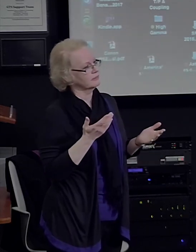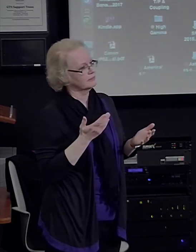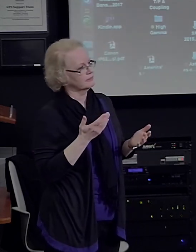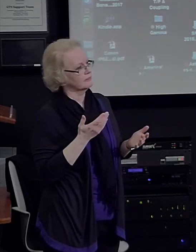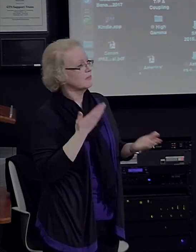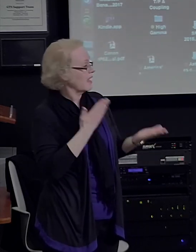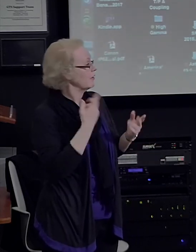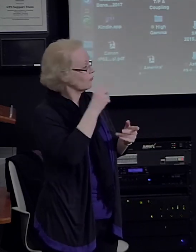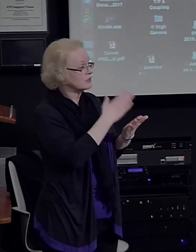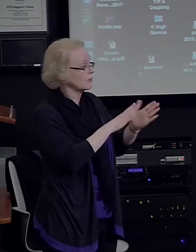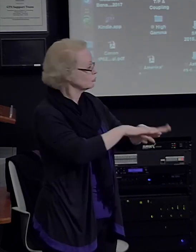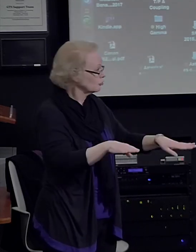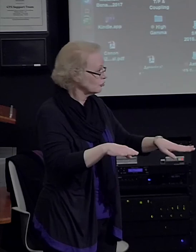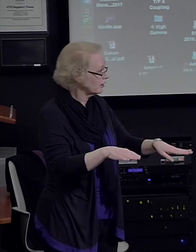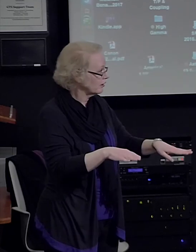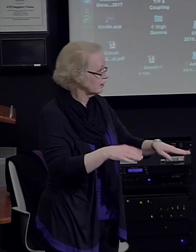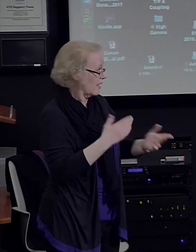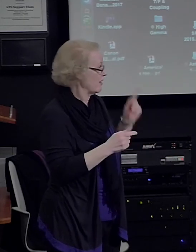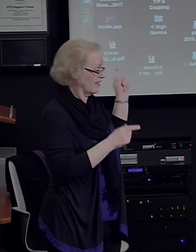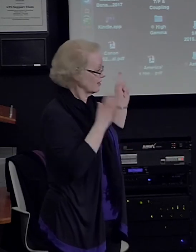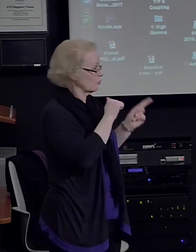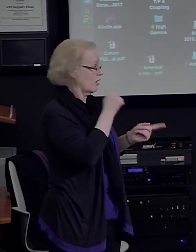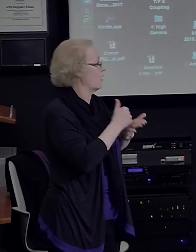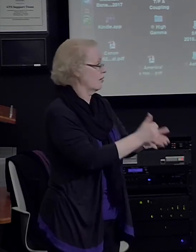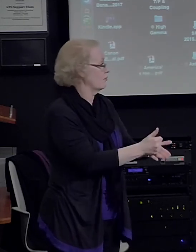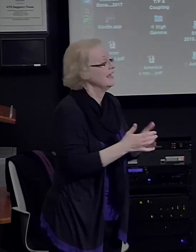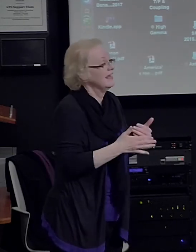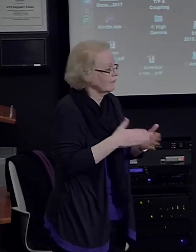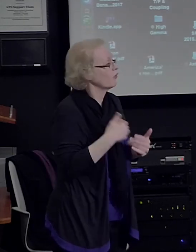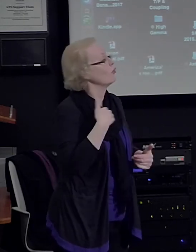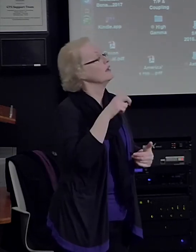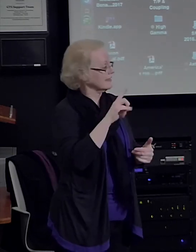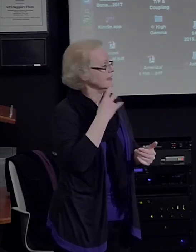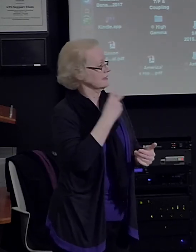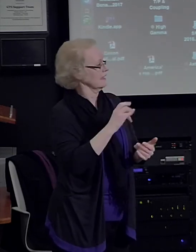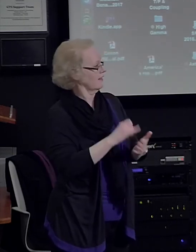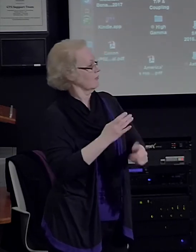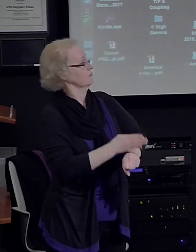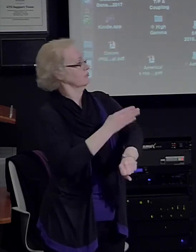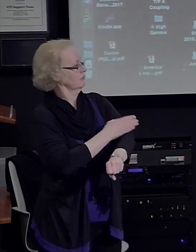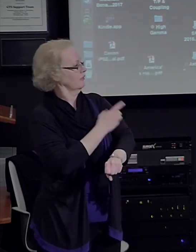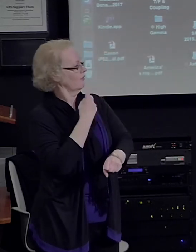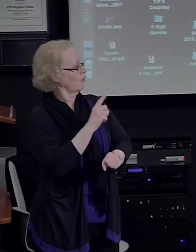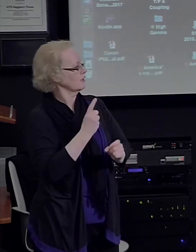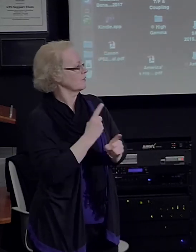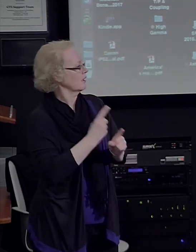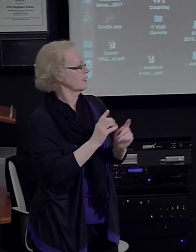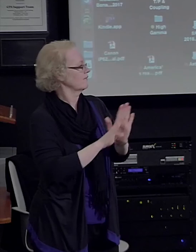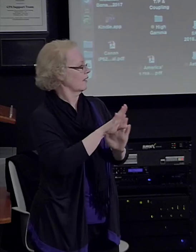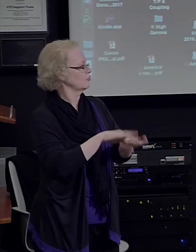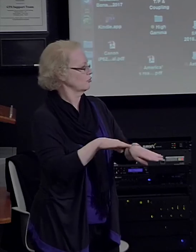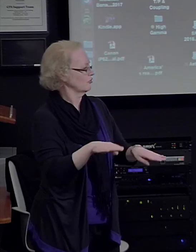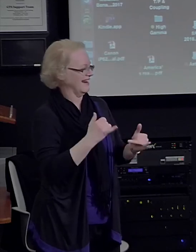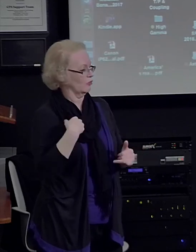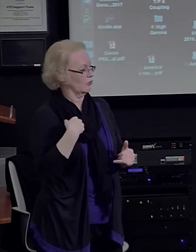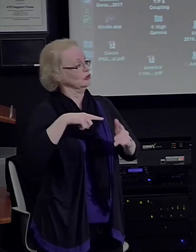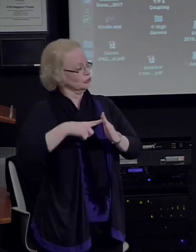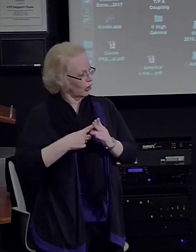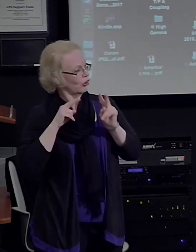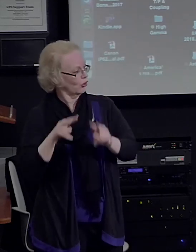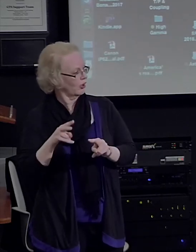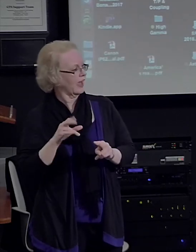children this is not going to help even though we saw this bump up in all the typically developing kids we're just beginning to look at the data